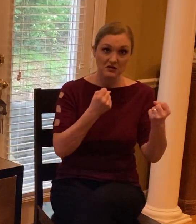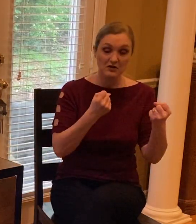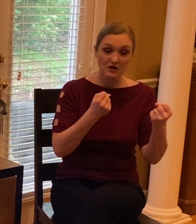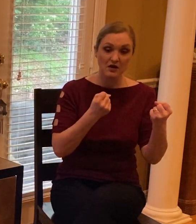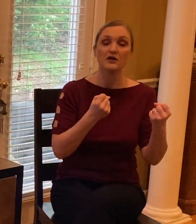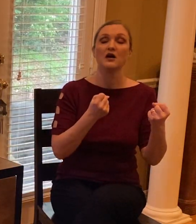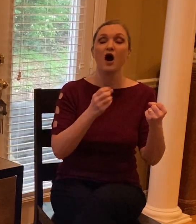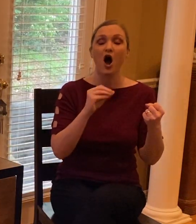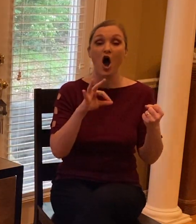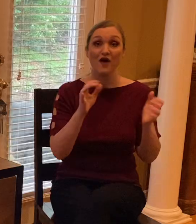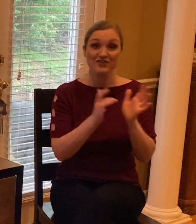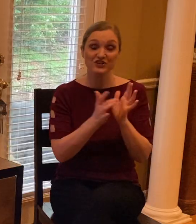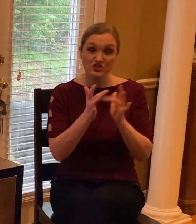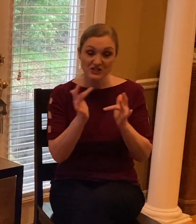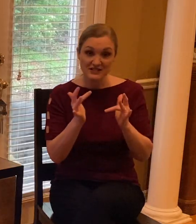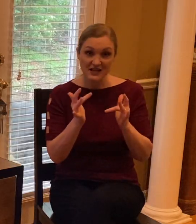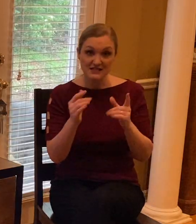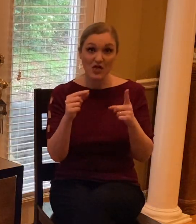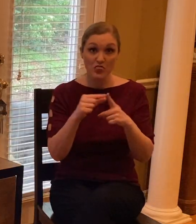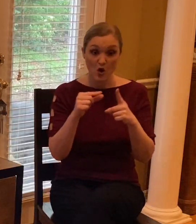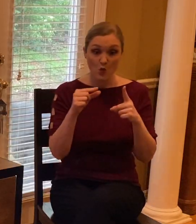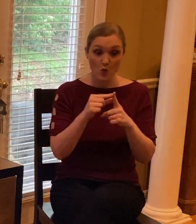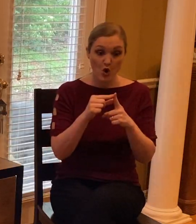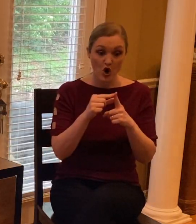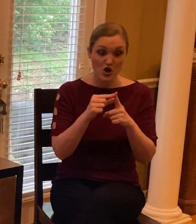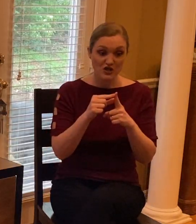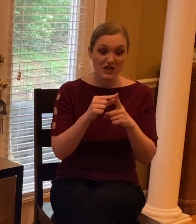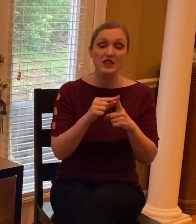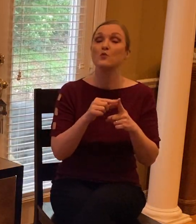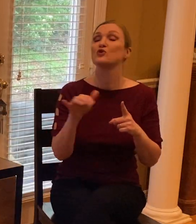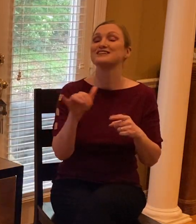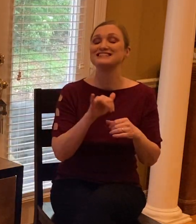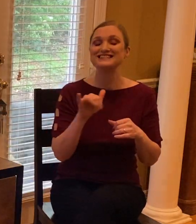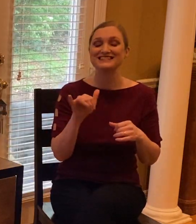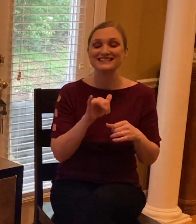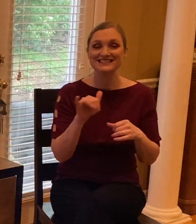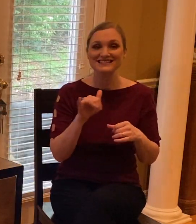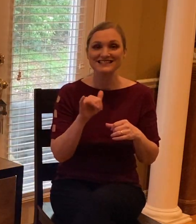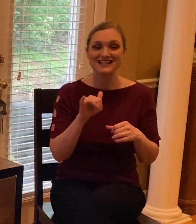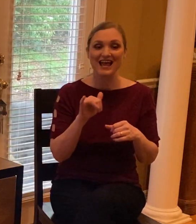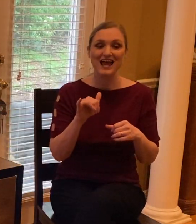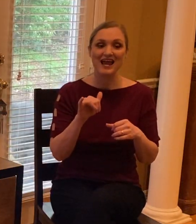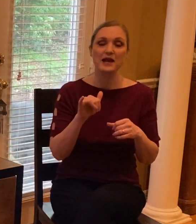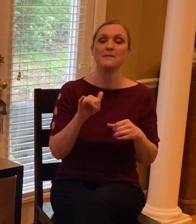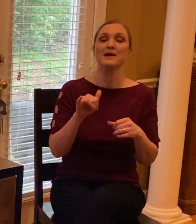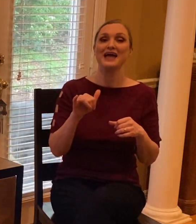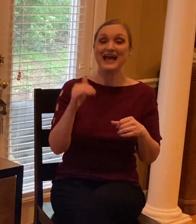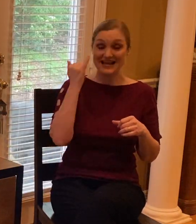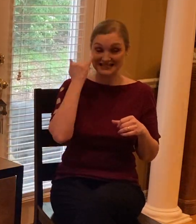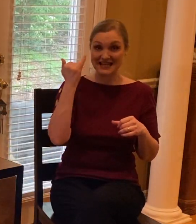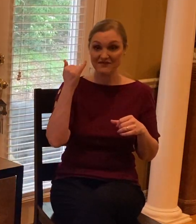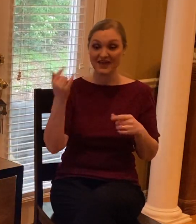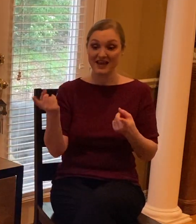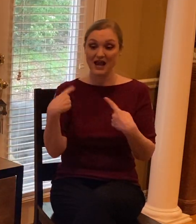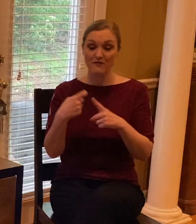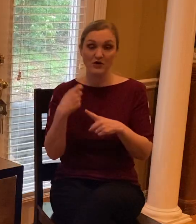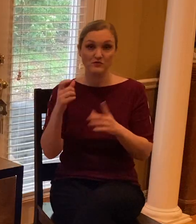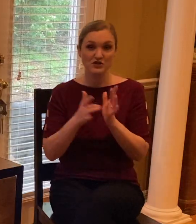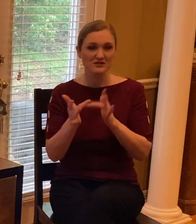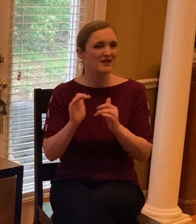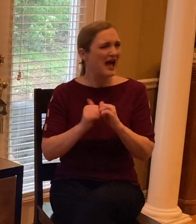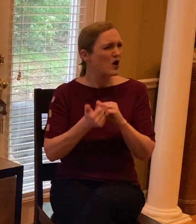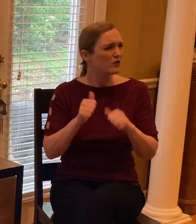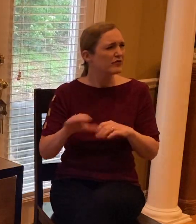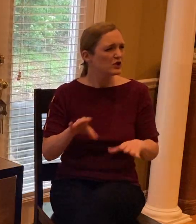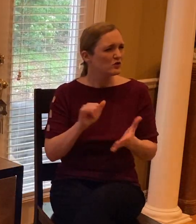They were teaching with the full authority of Jesus, the words that would have the same weight as if they were coming from Jesus. How were they able to do that? Well, they were able to